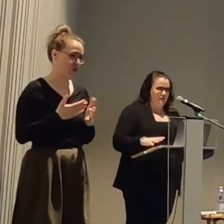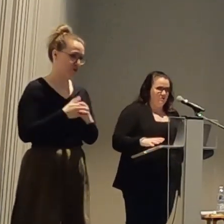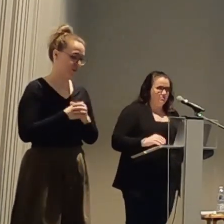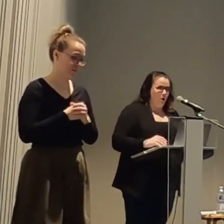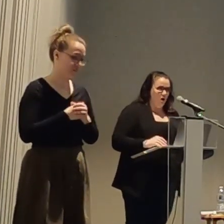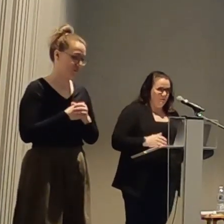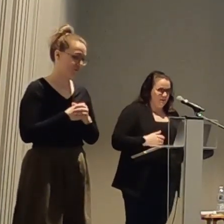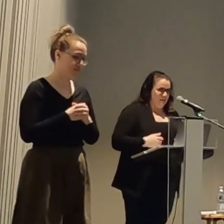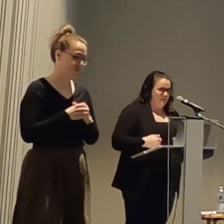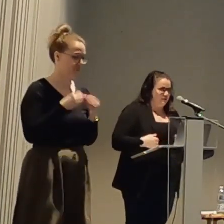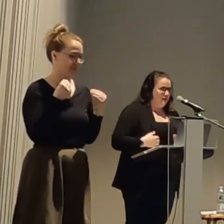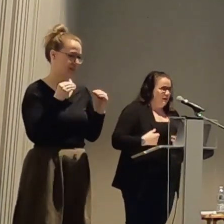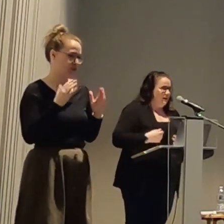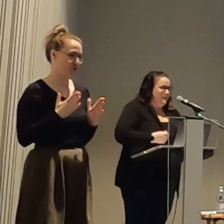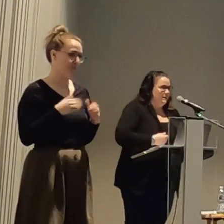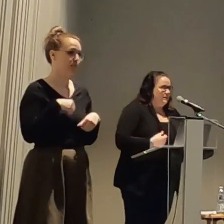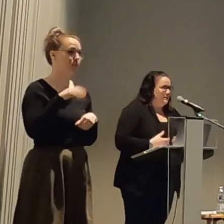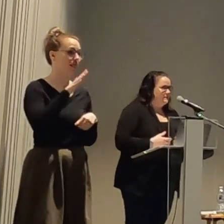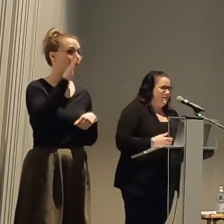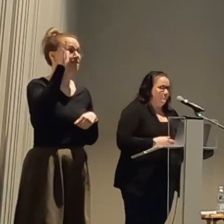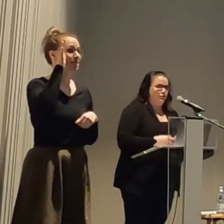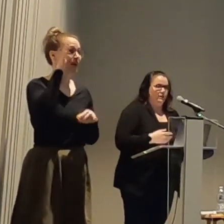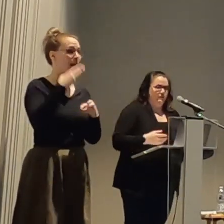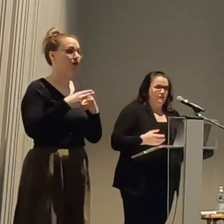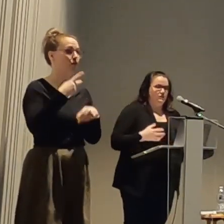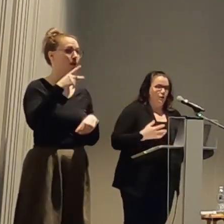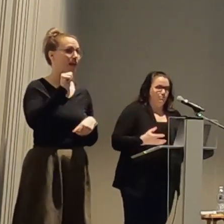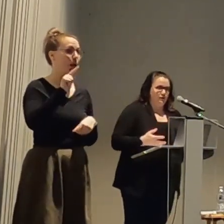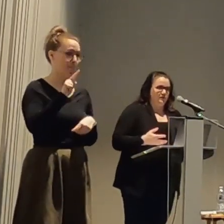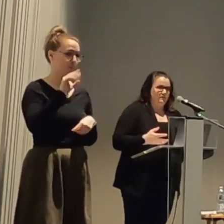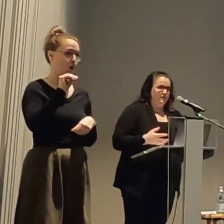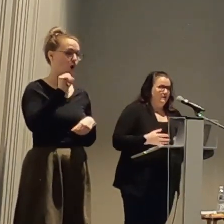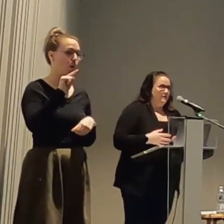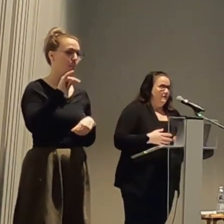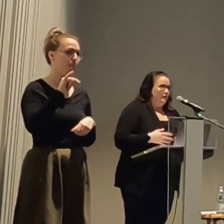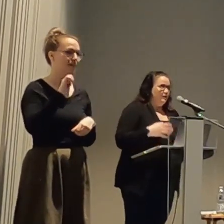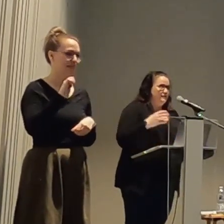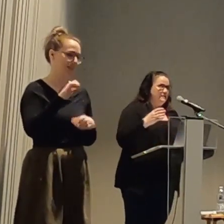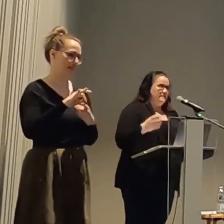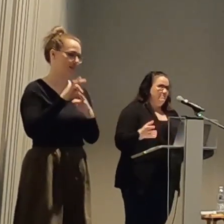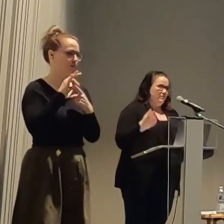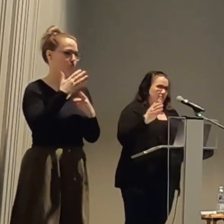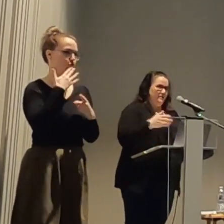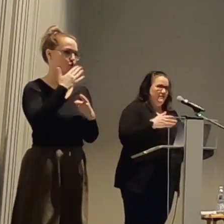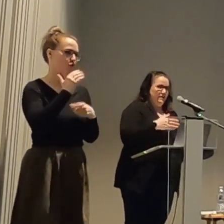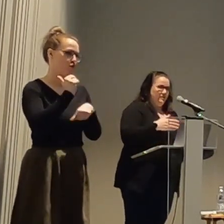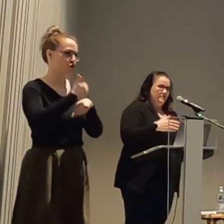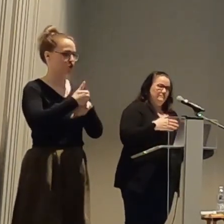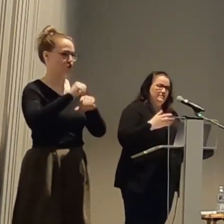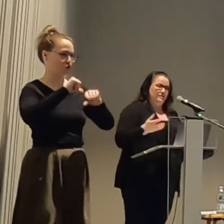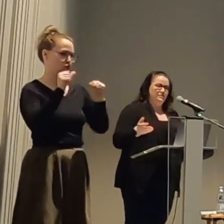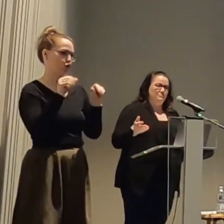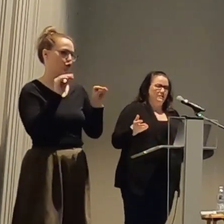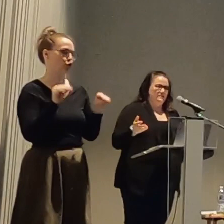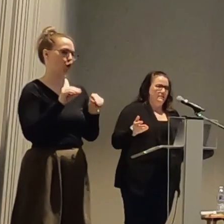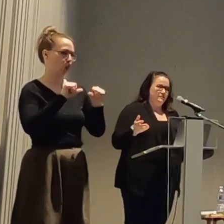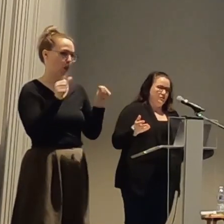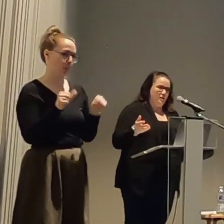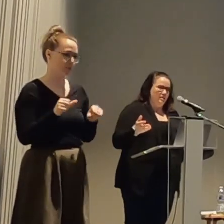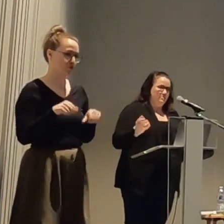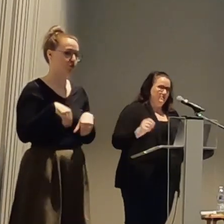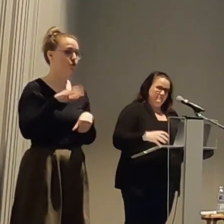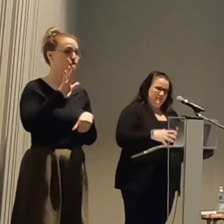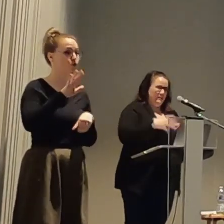her father's name is Pablo Matisse, he is a prolific sculptor. Her step-grandfather was also